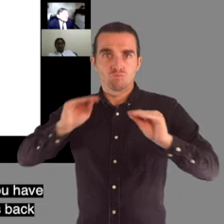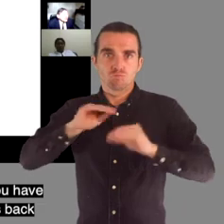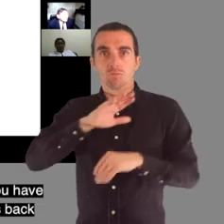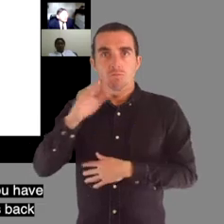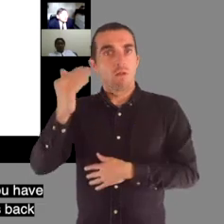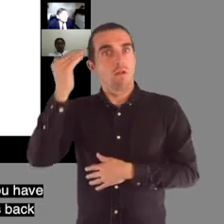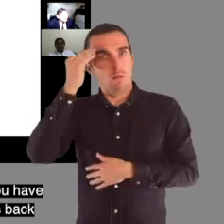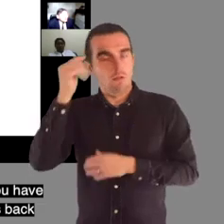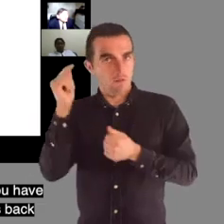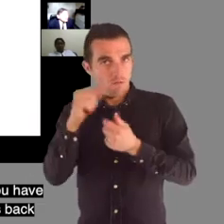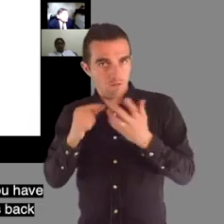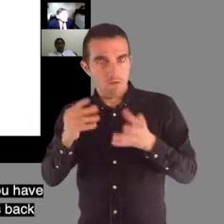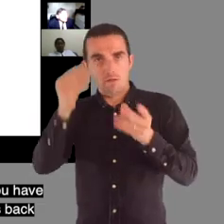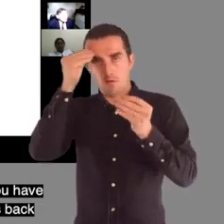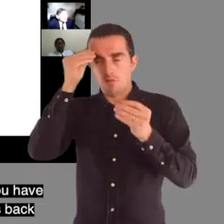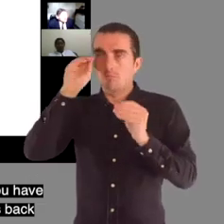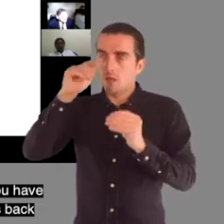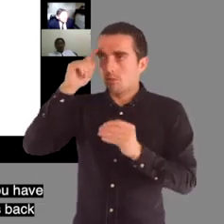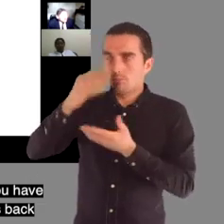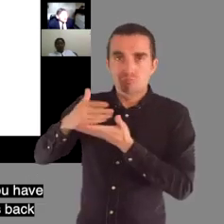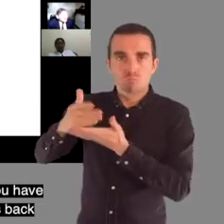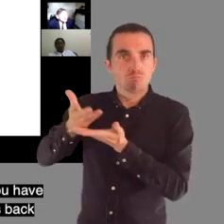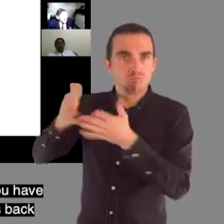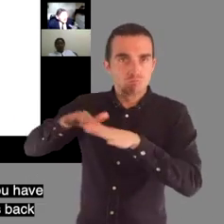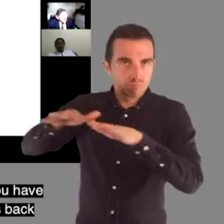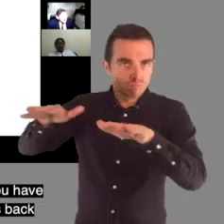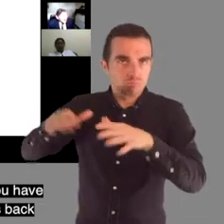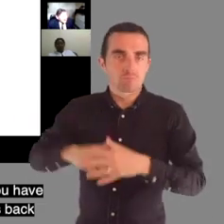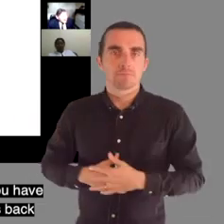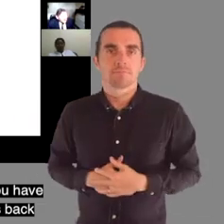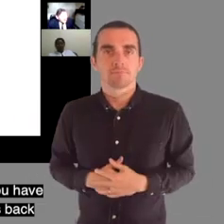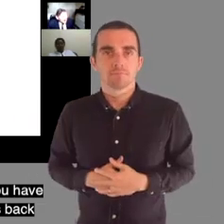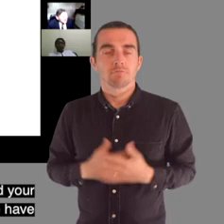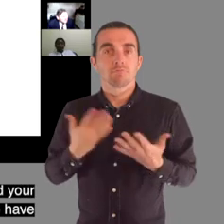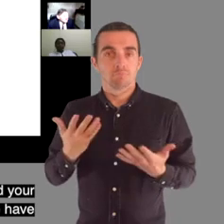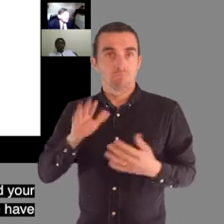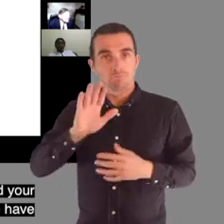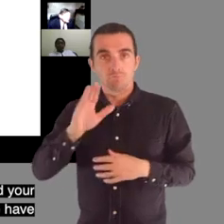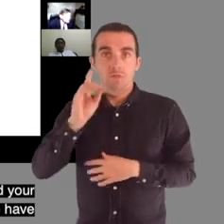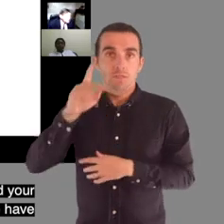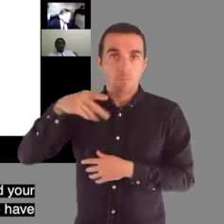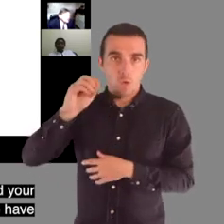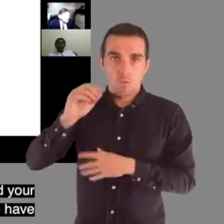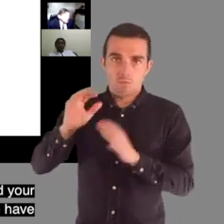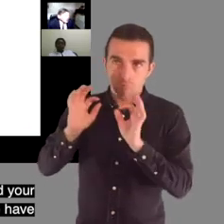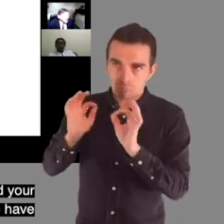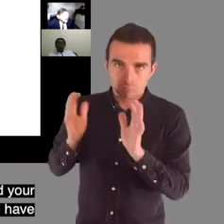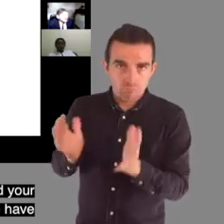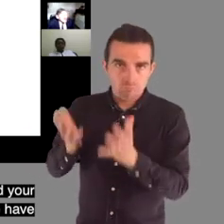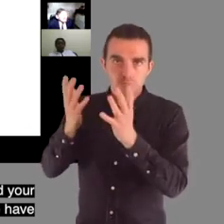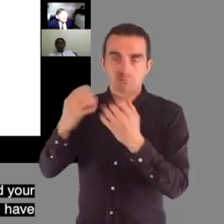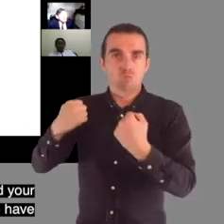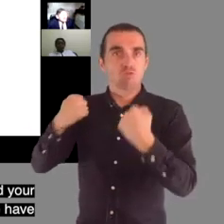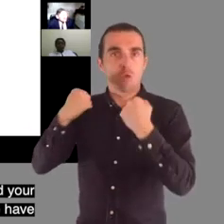that we go forward from this course, for those of you who've been on it, to take these ideas back into your local